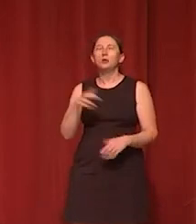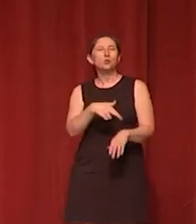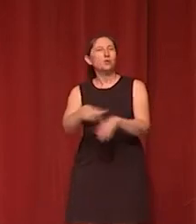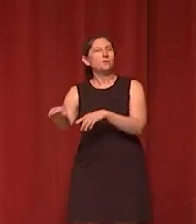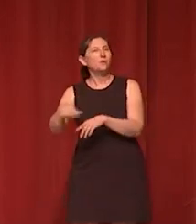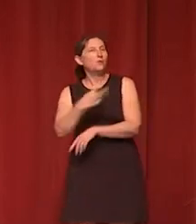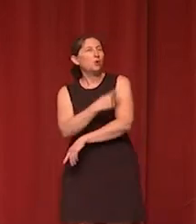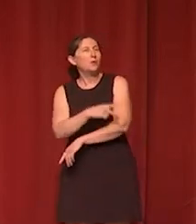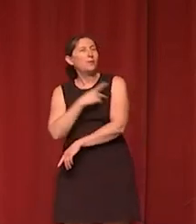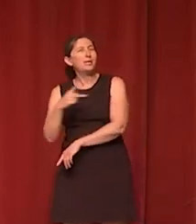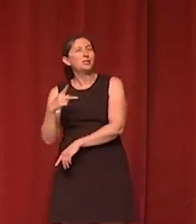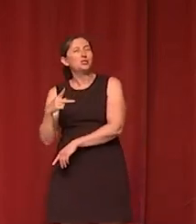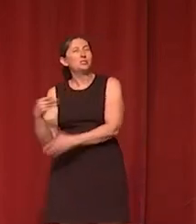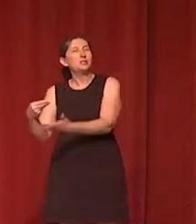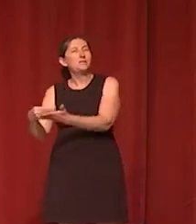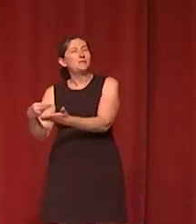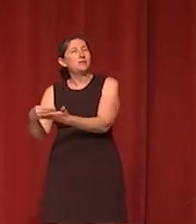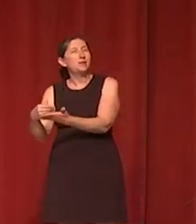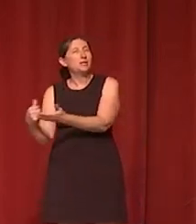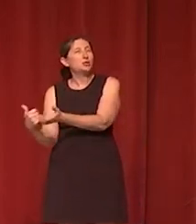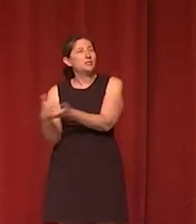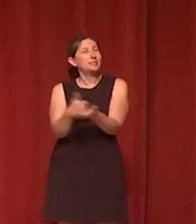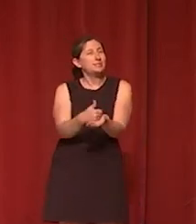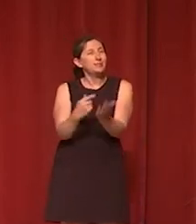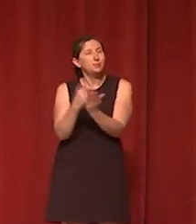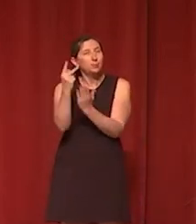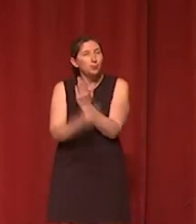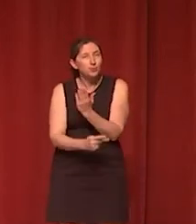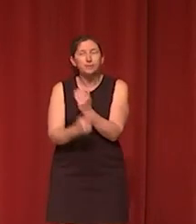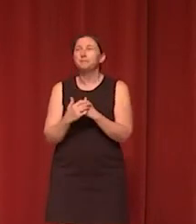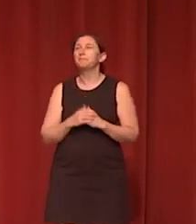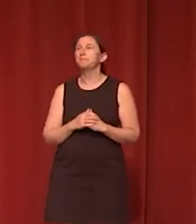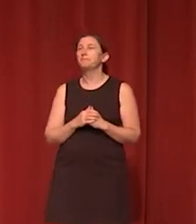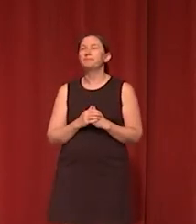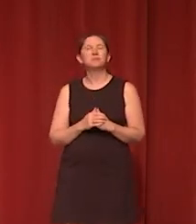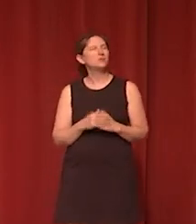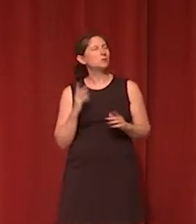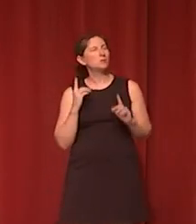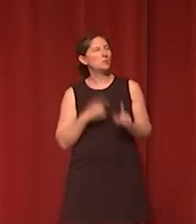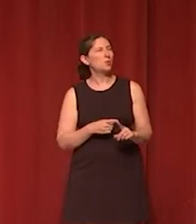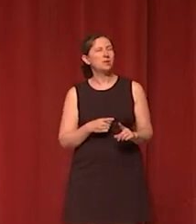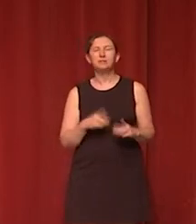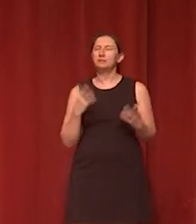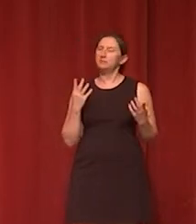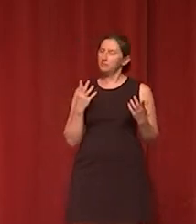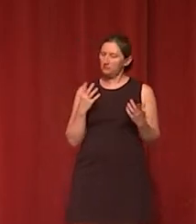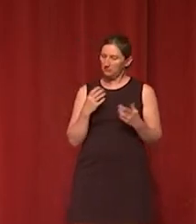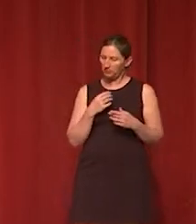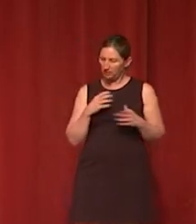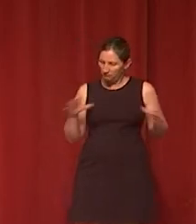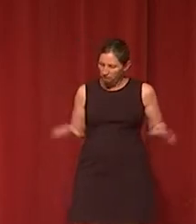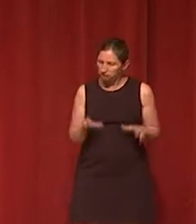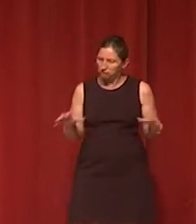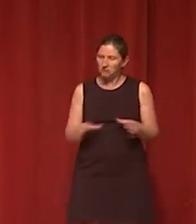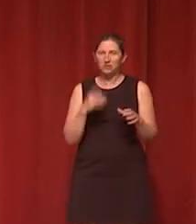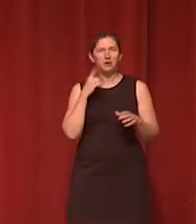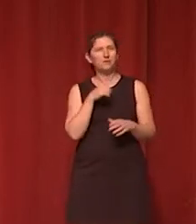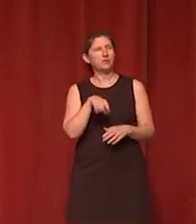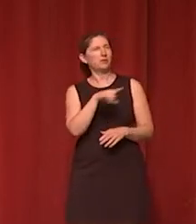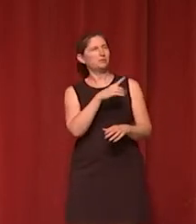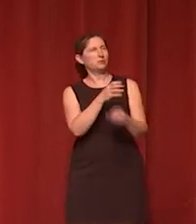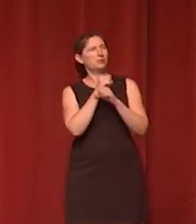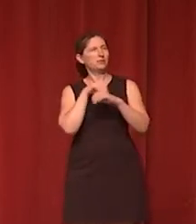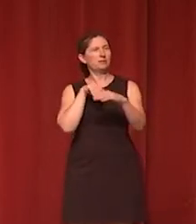programs, that we can also make sure patients track into. So they're getting access to that therapy when they may or may not